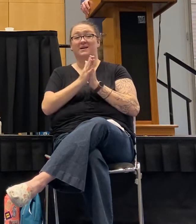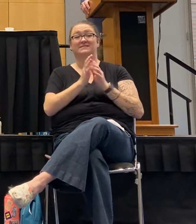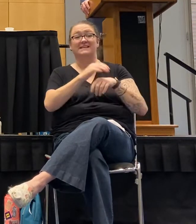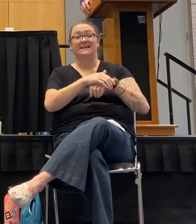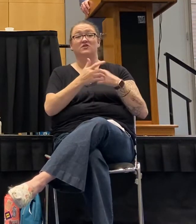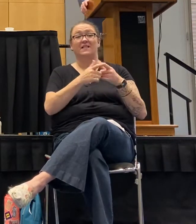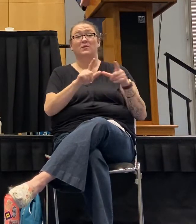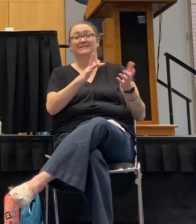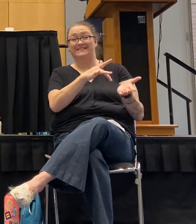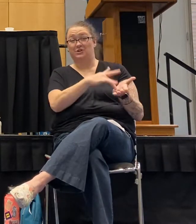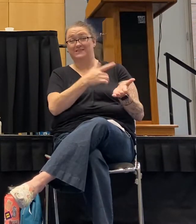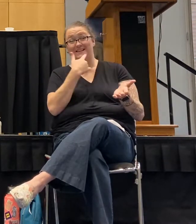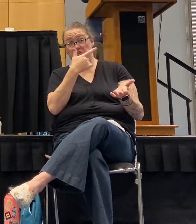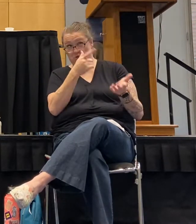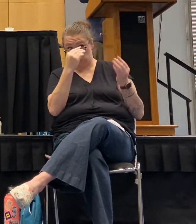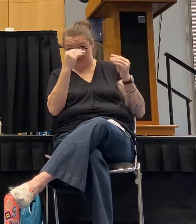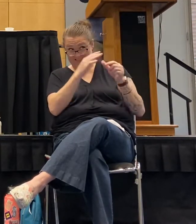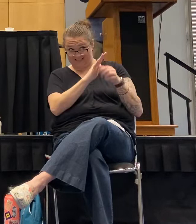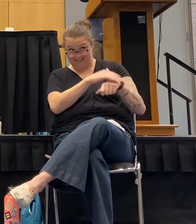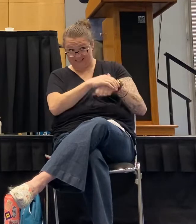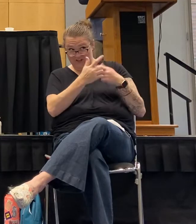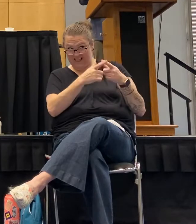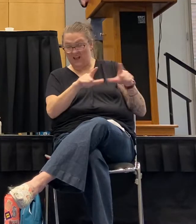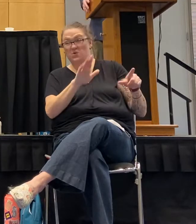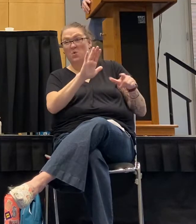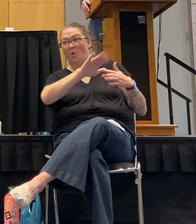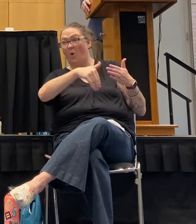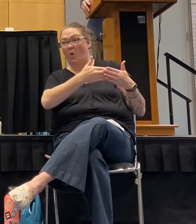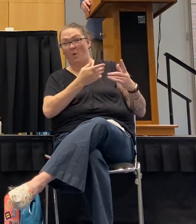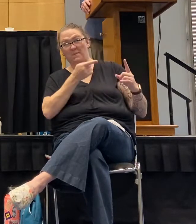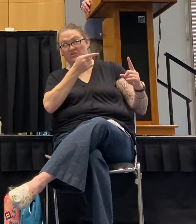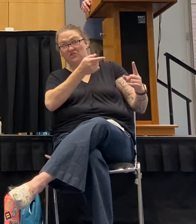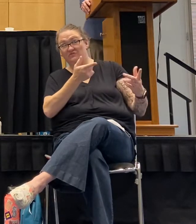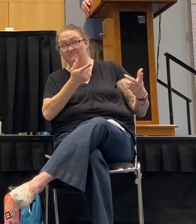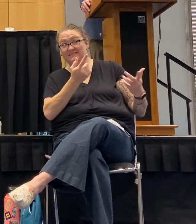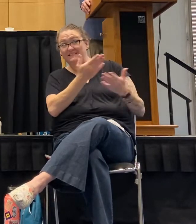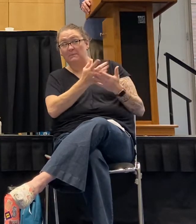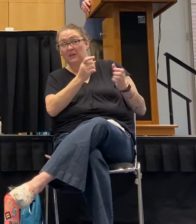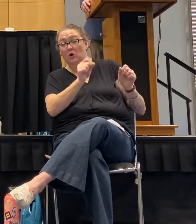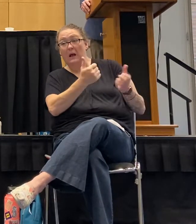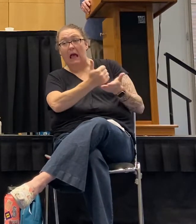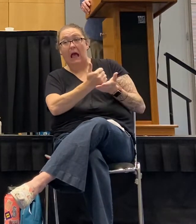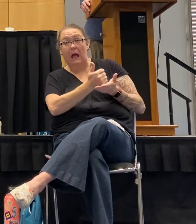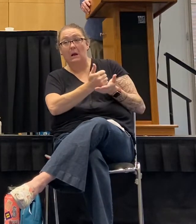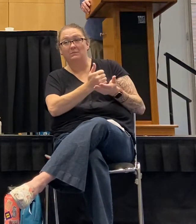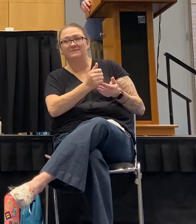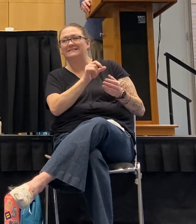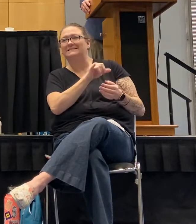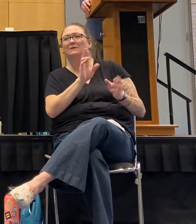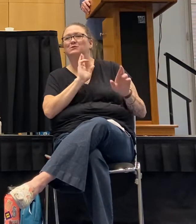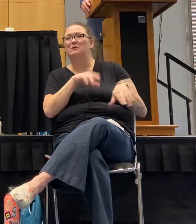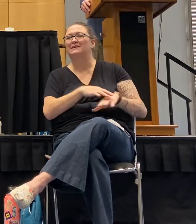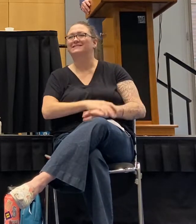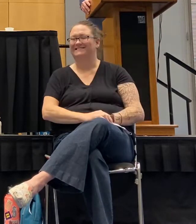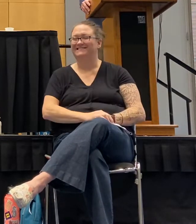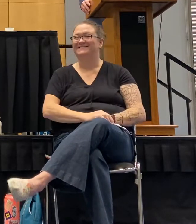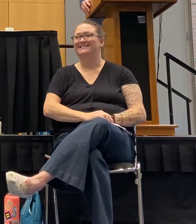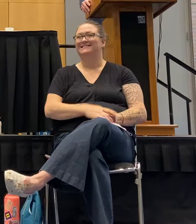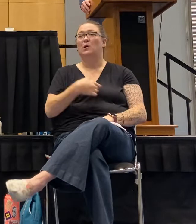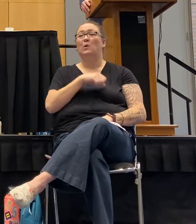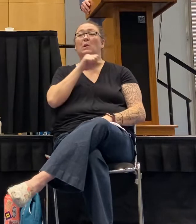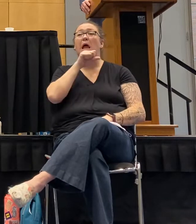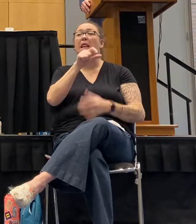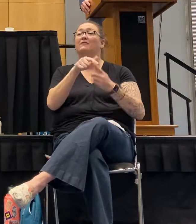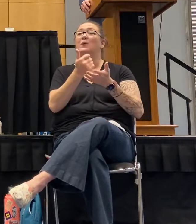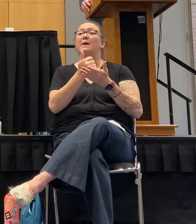and said, you teach English language as your whole mission. Is this something you could help with? And got the same response, that we would